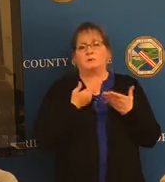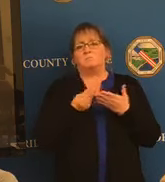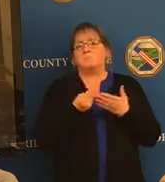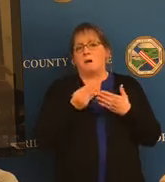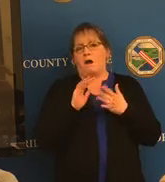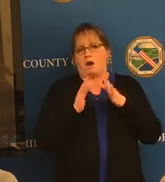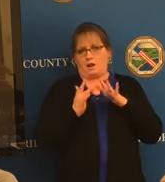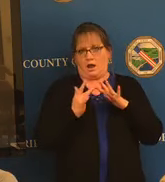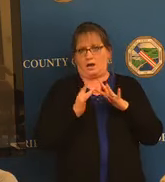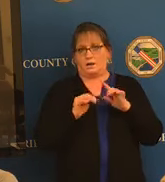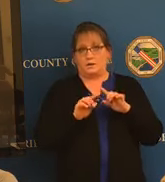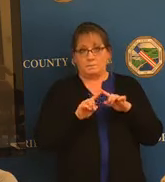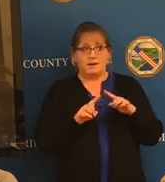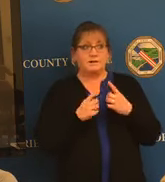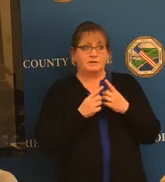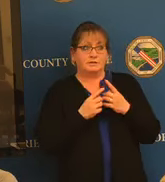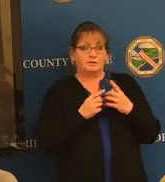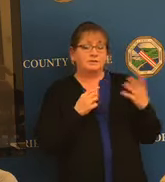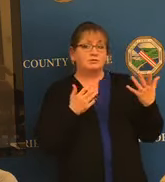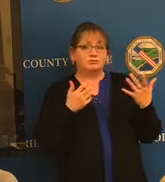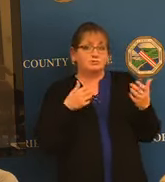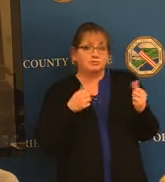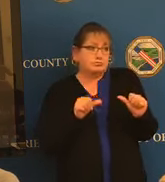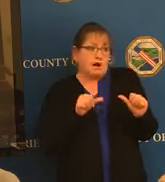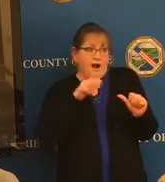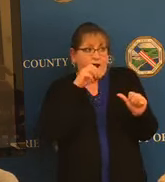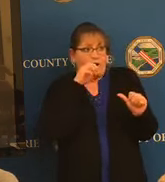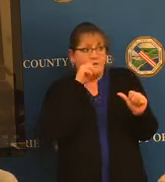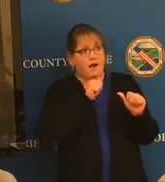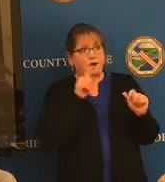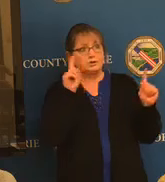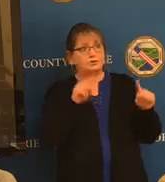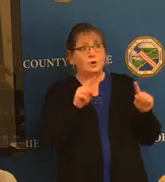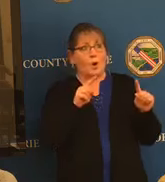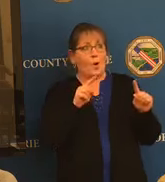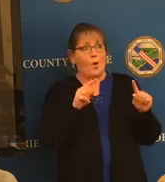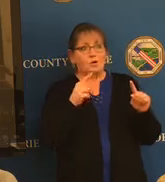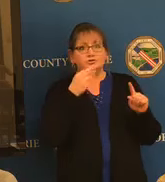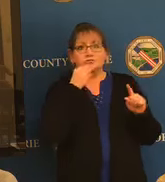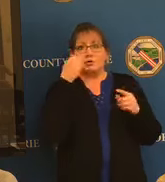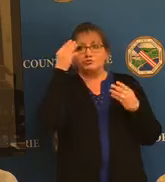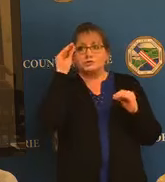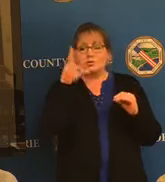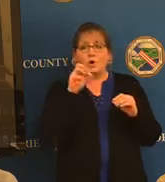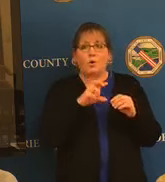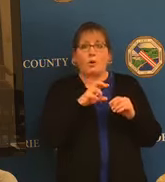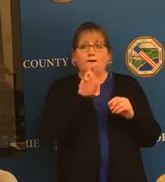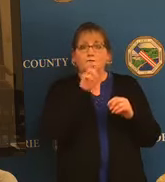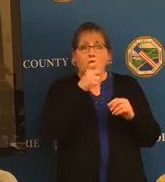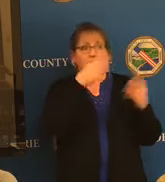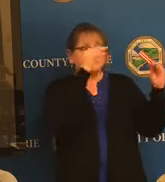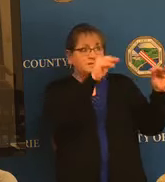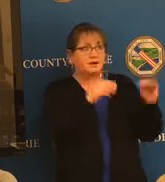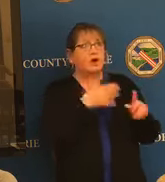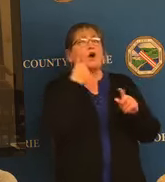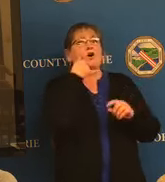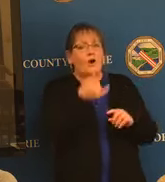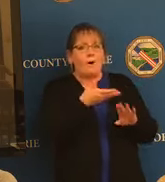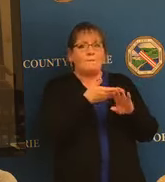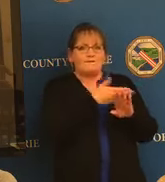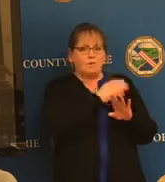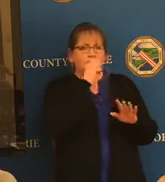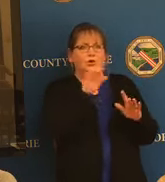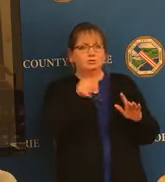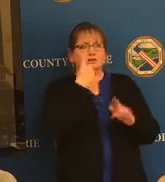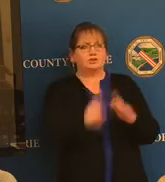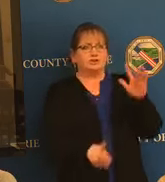to save a visit to a pharmacy or grocery store if you're just looking for a thermometer, is call ahead. Don't